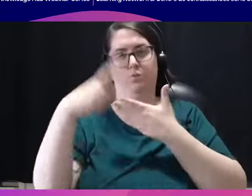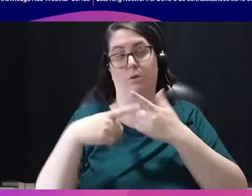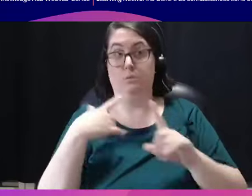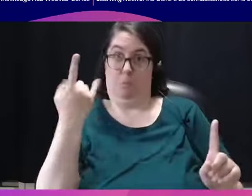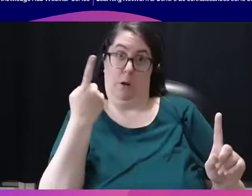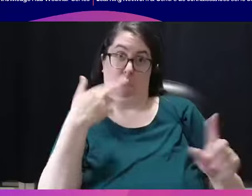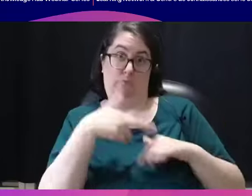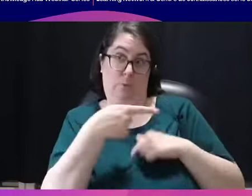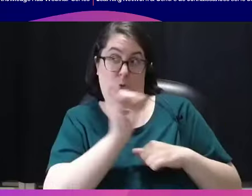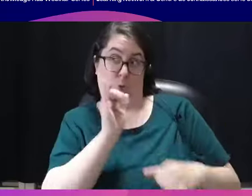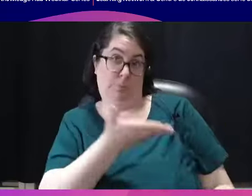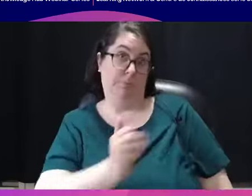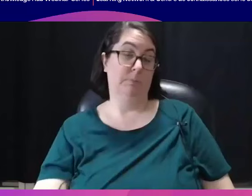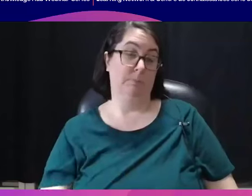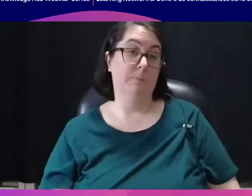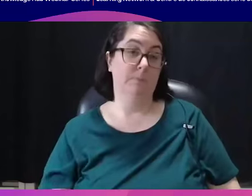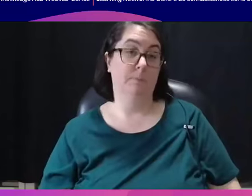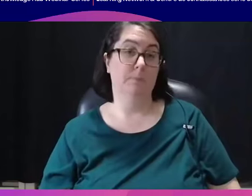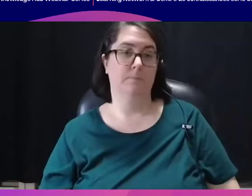too. Excellent.